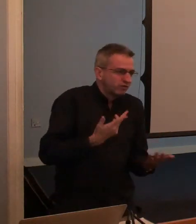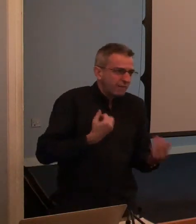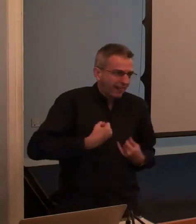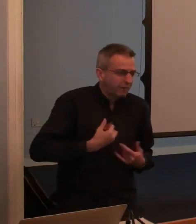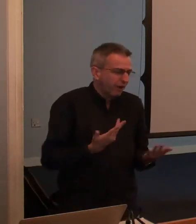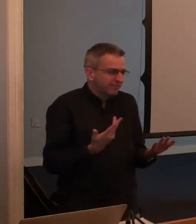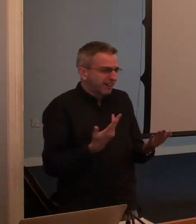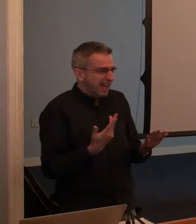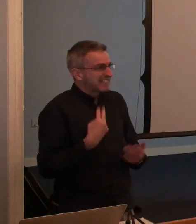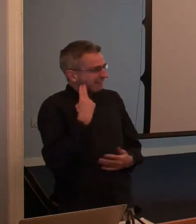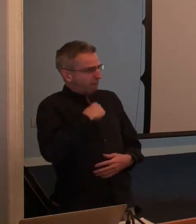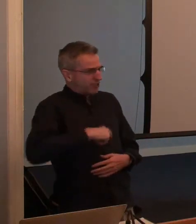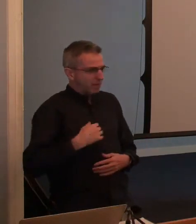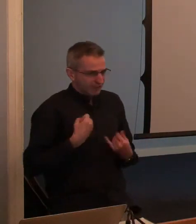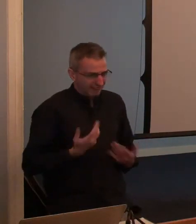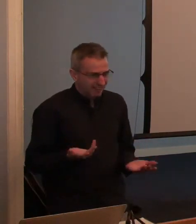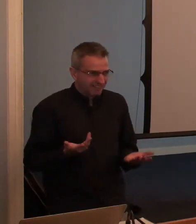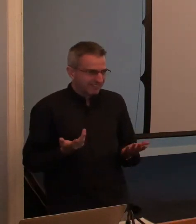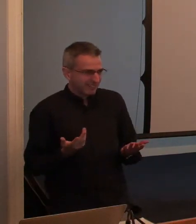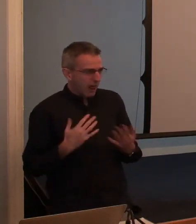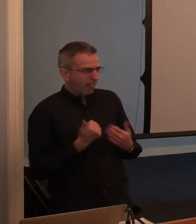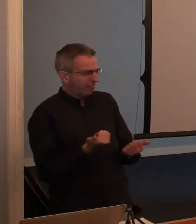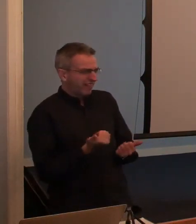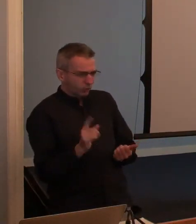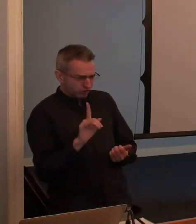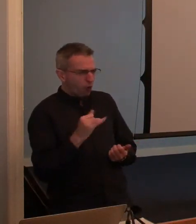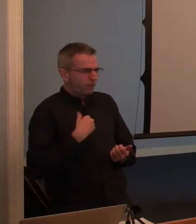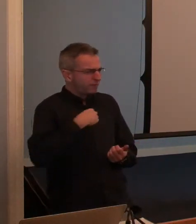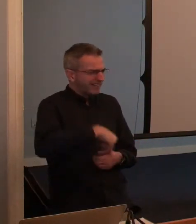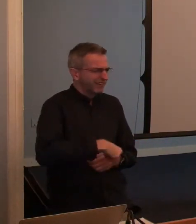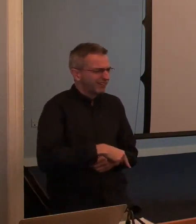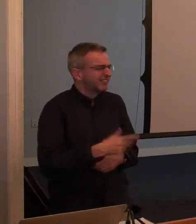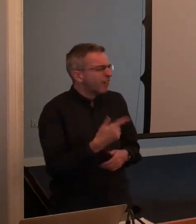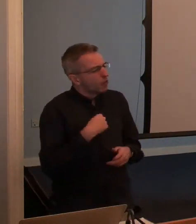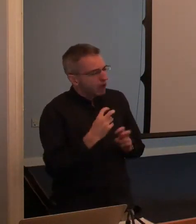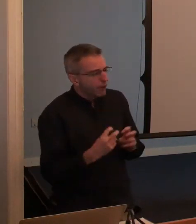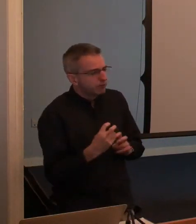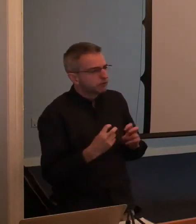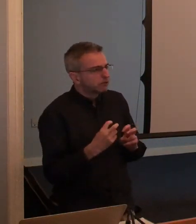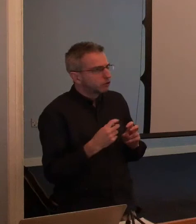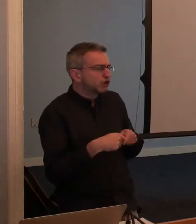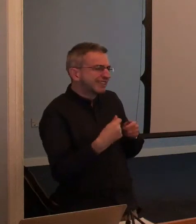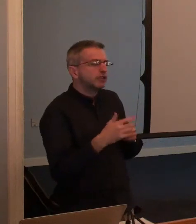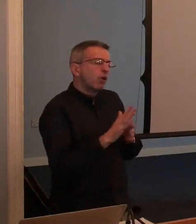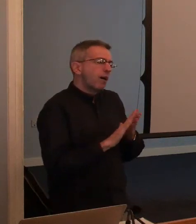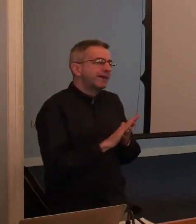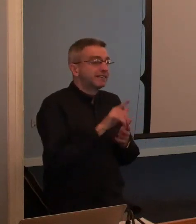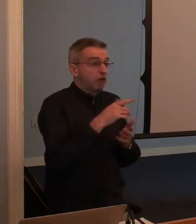Okay, I might get ill. As a deaf person, though, I'm not ill. I might get a cold, I might get a flu or